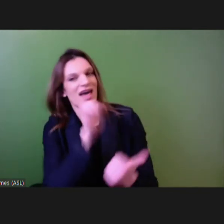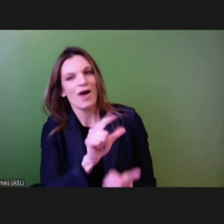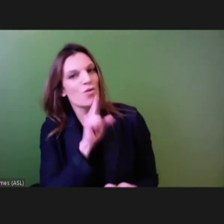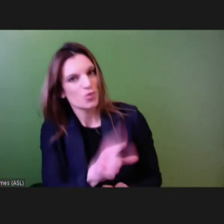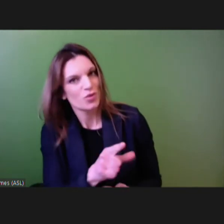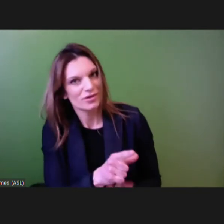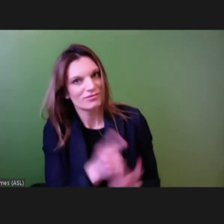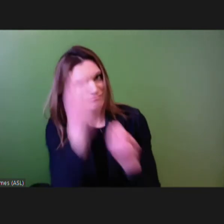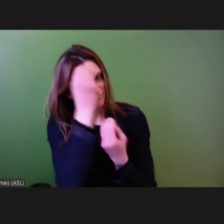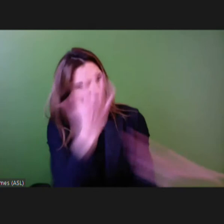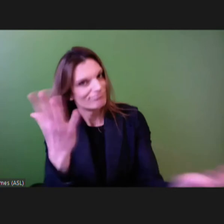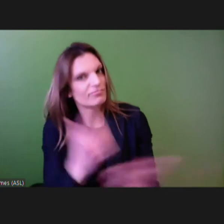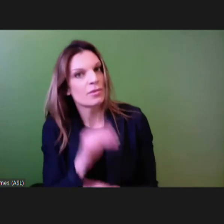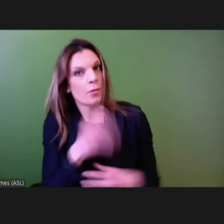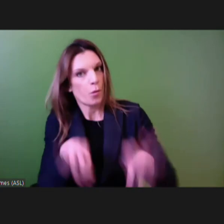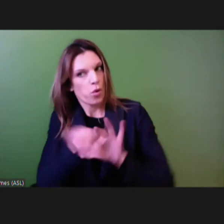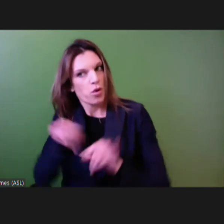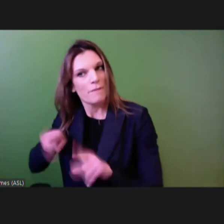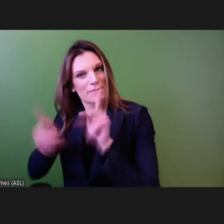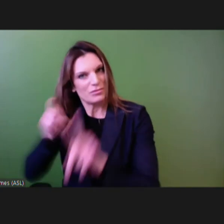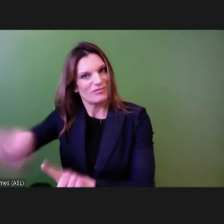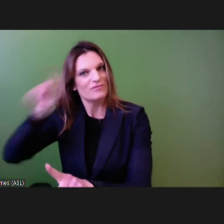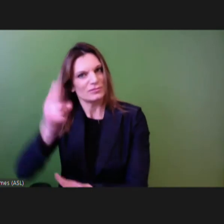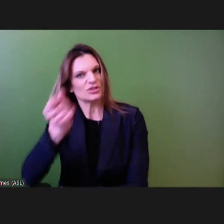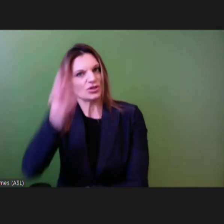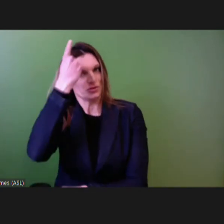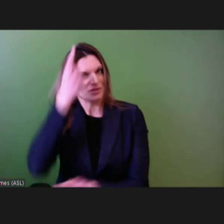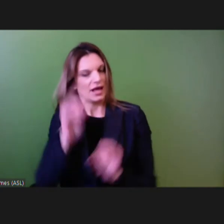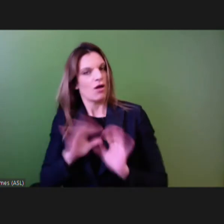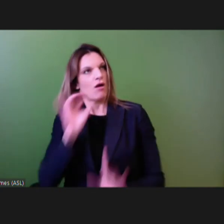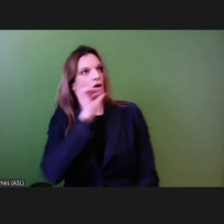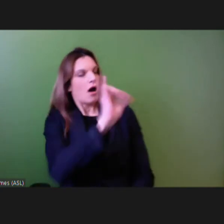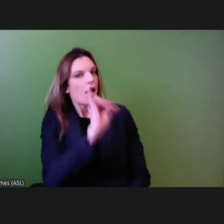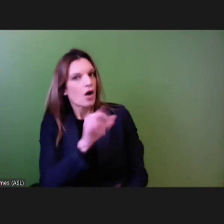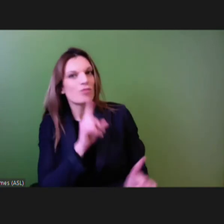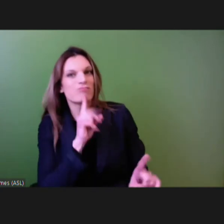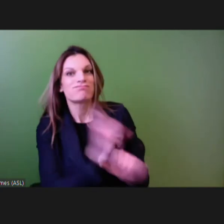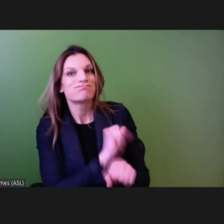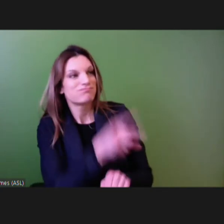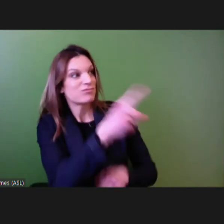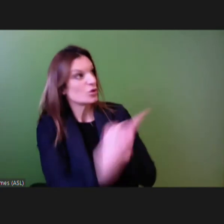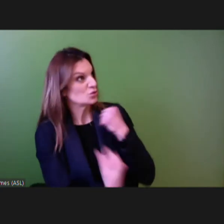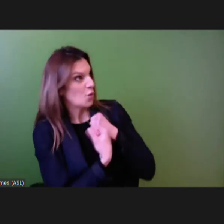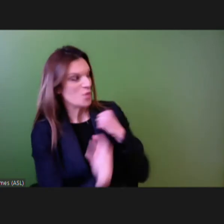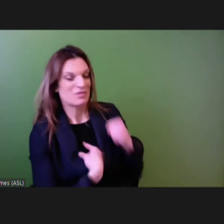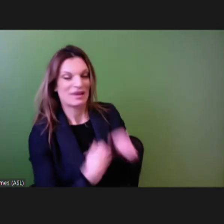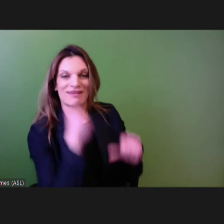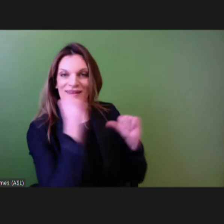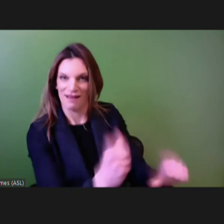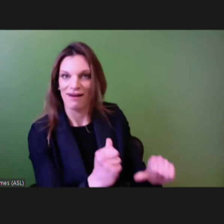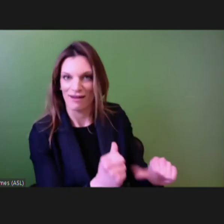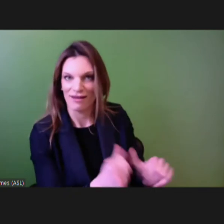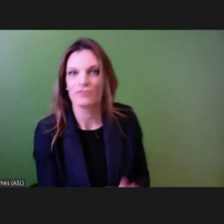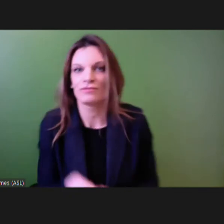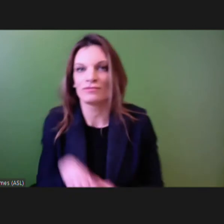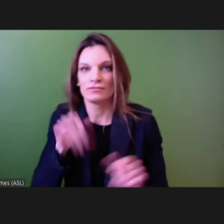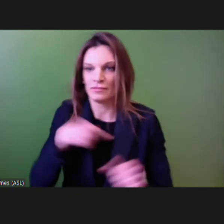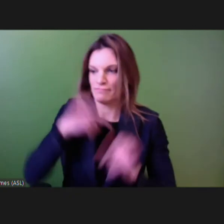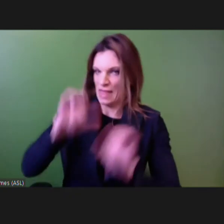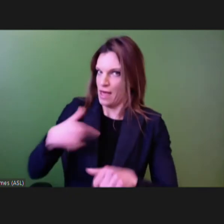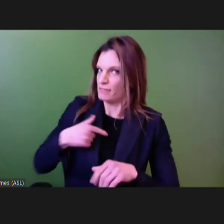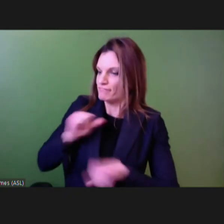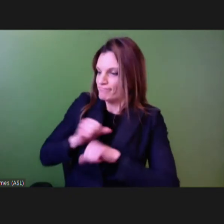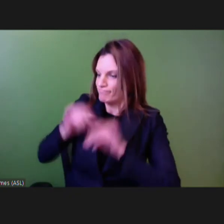and that leaders and those with platforms all throughout the state are aware as well, so that they can be informed in using their positions